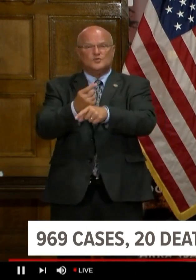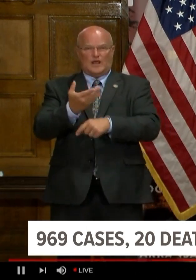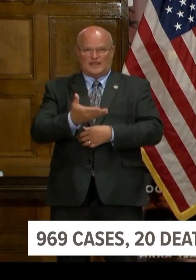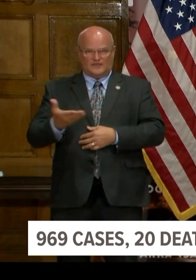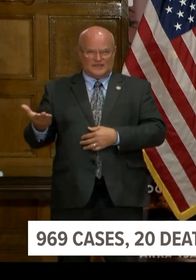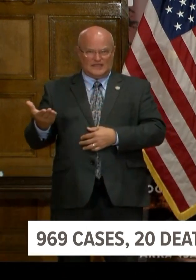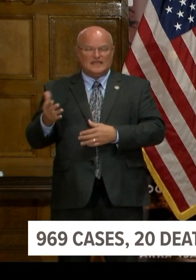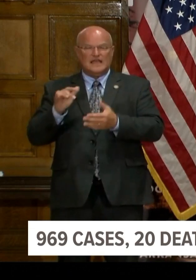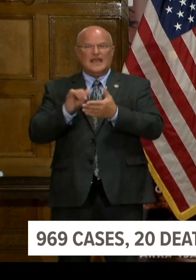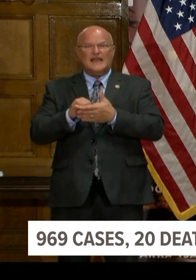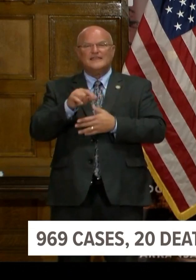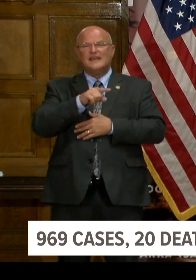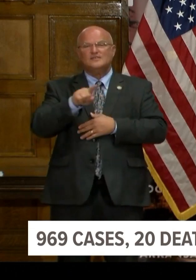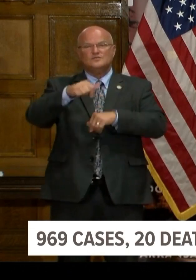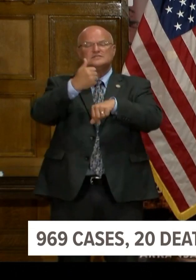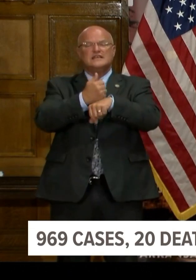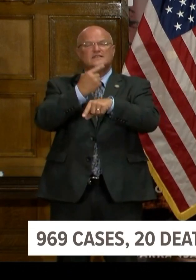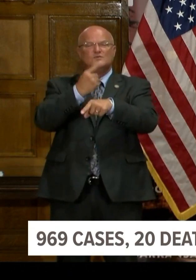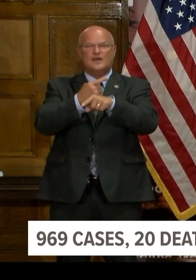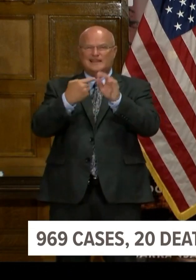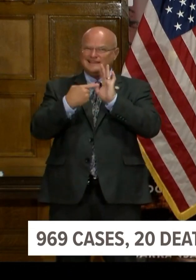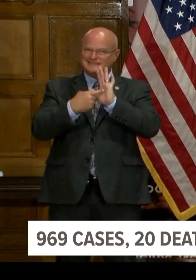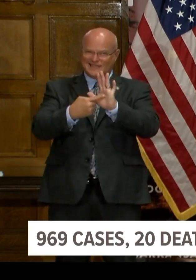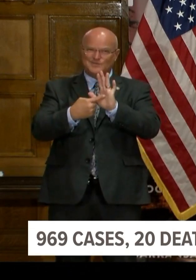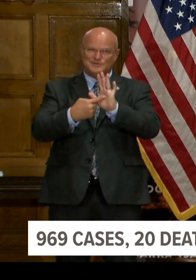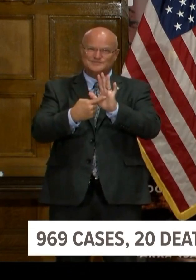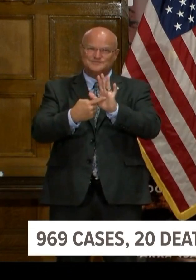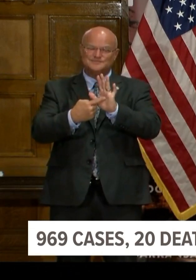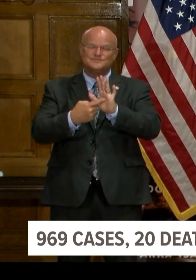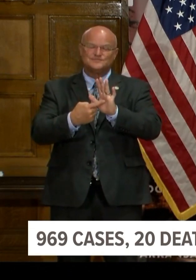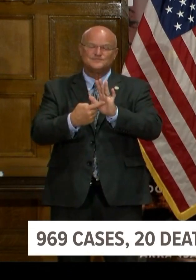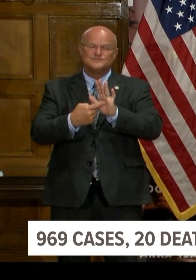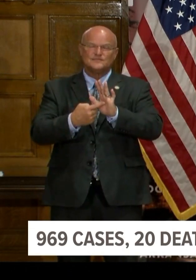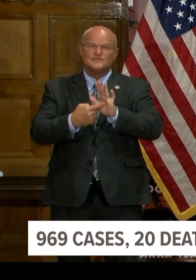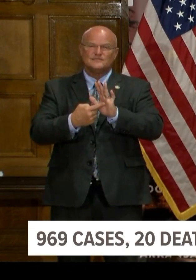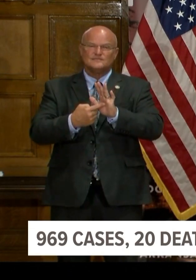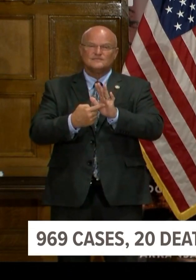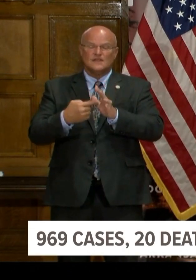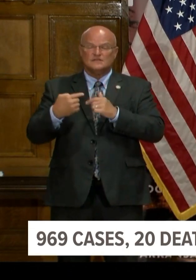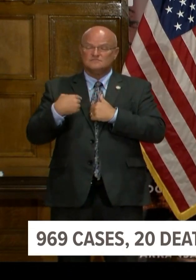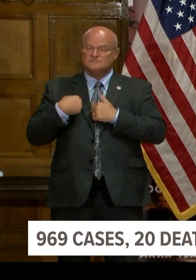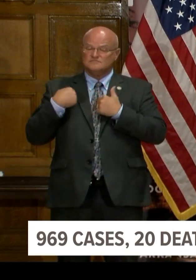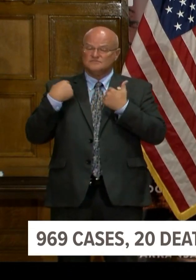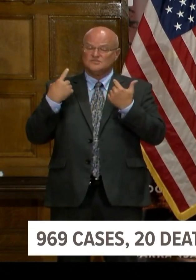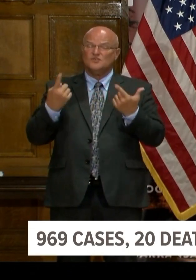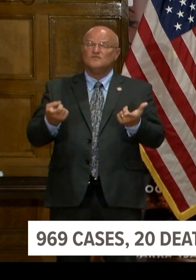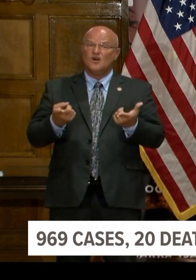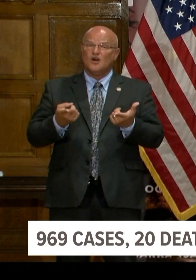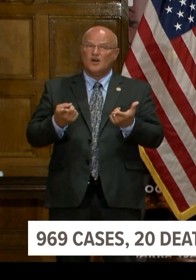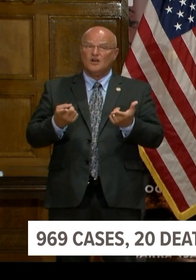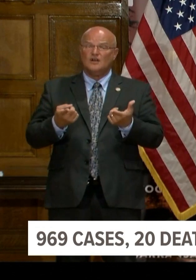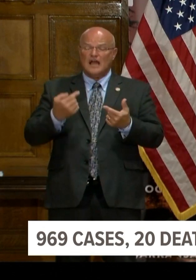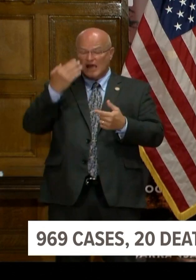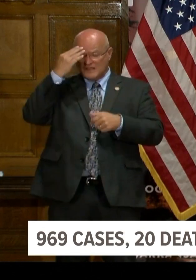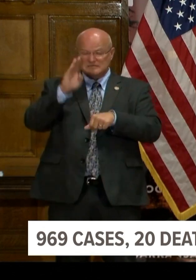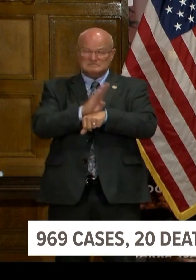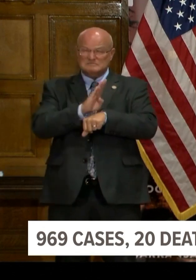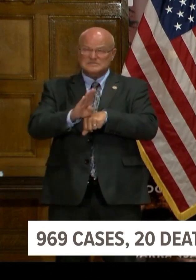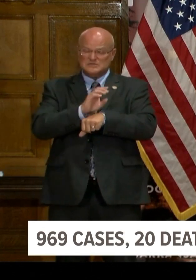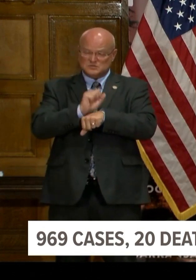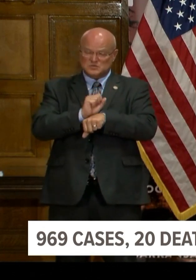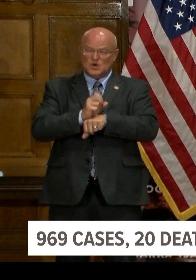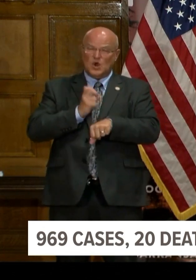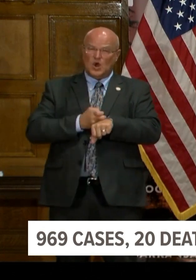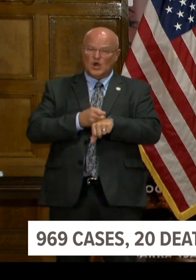thing and that you set the right example. And thus far, they've worked very, very hard at that.